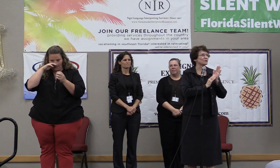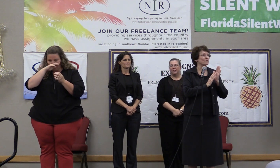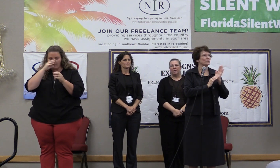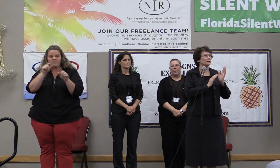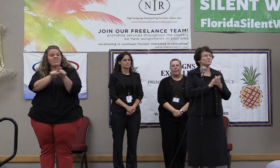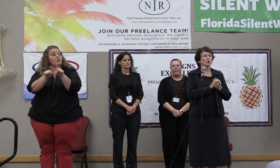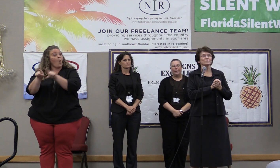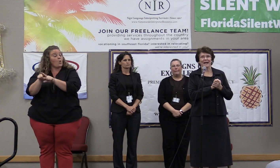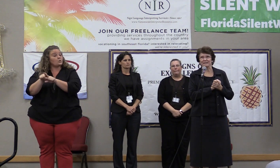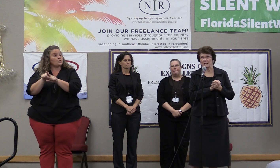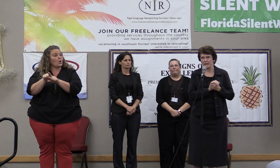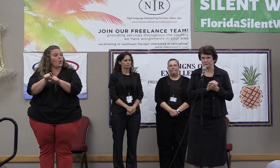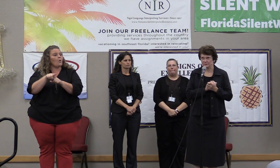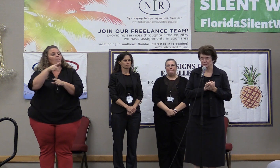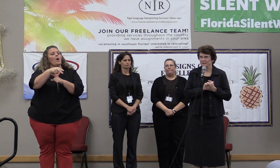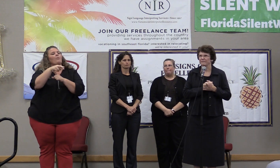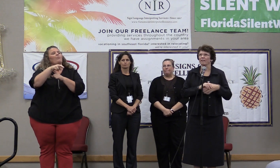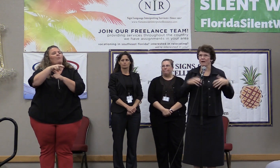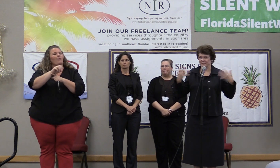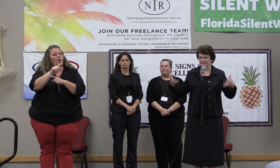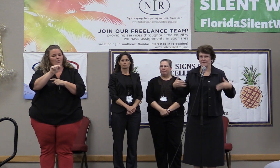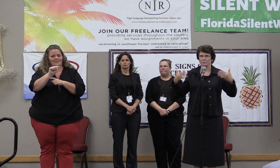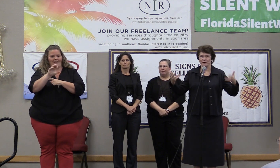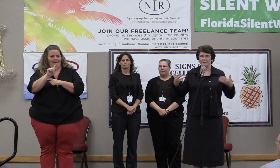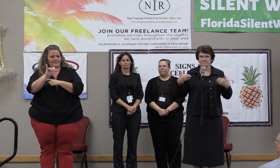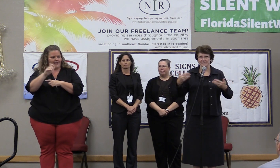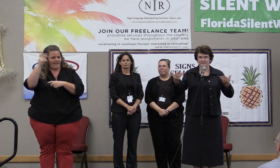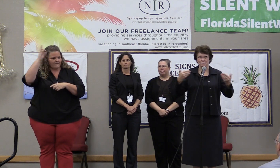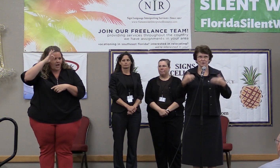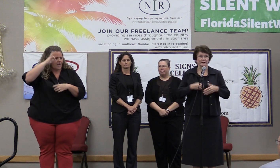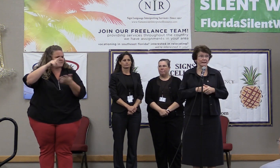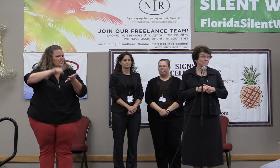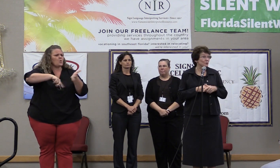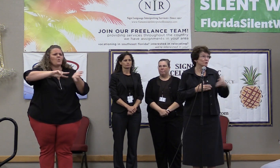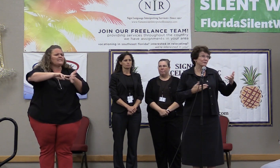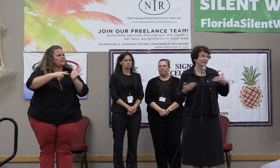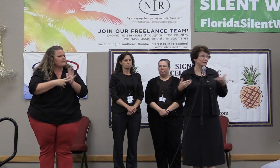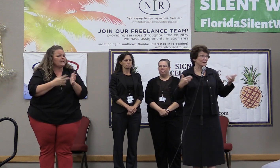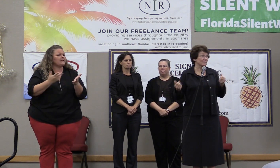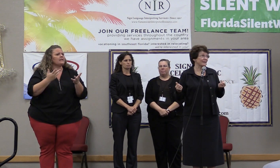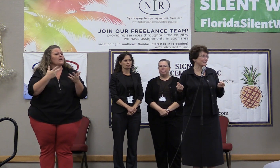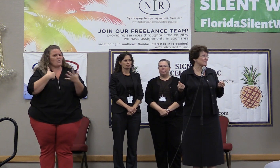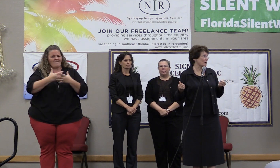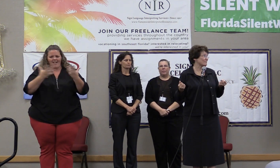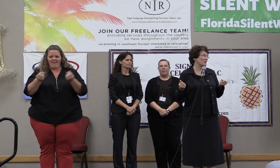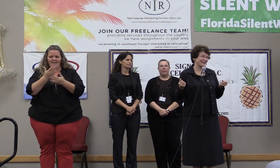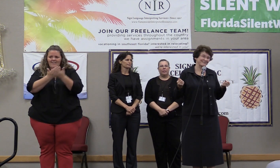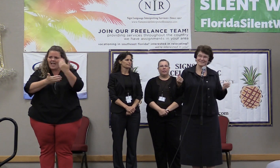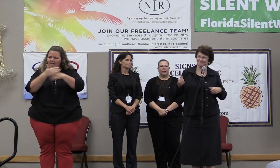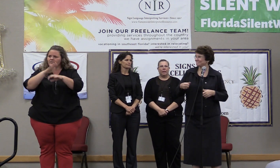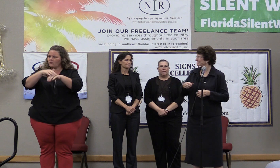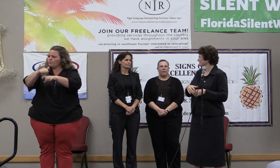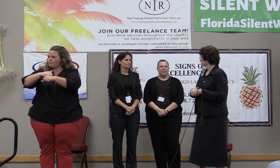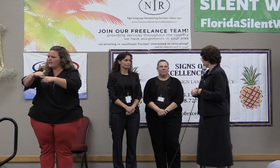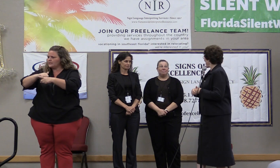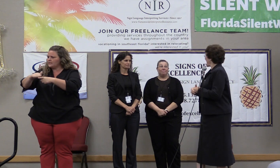and also the pro-tactile philosophy and what that means in working. And you'll be having a lot of hands-on